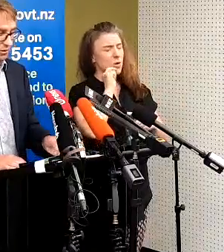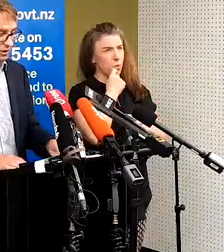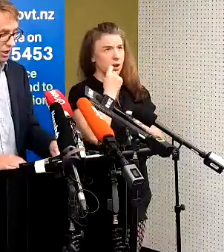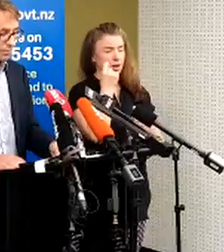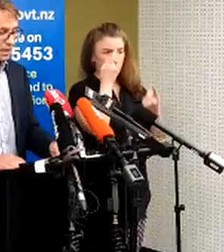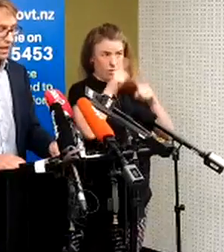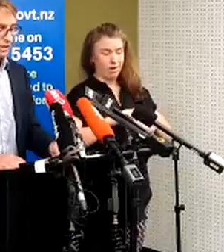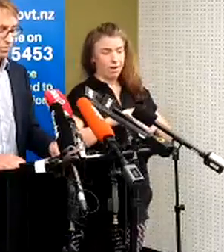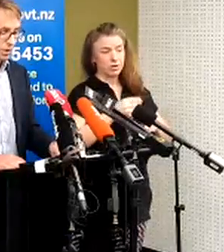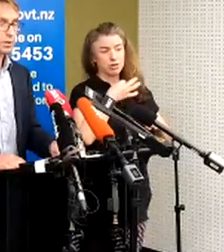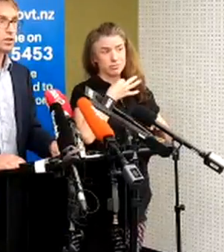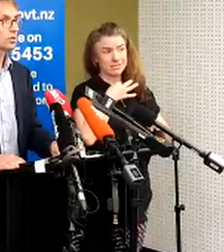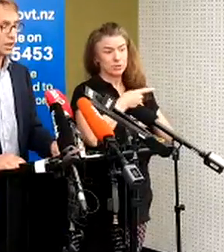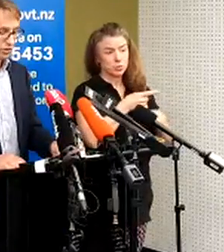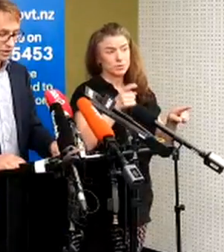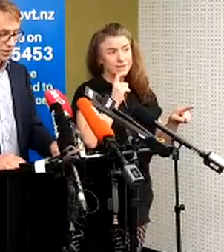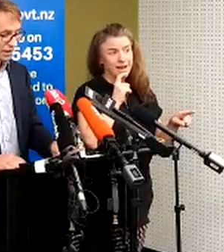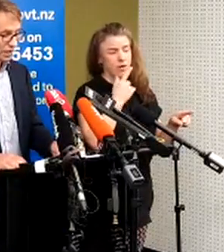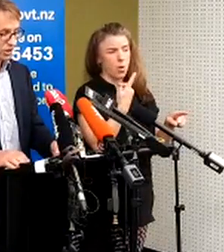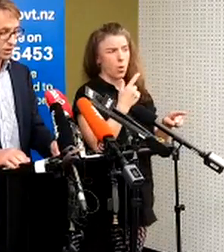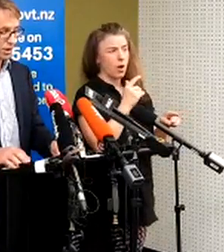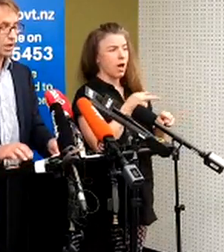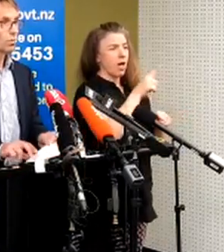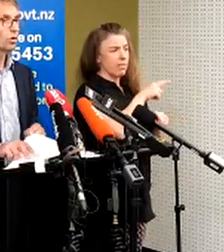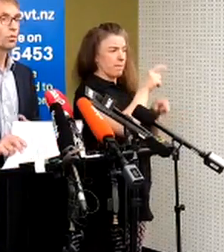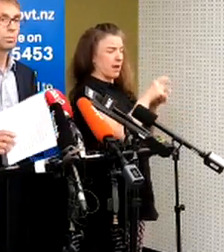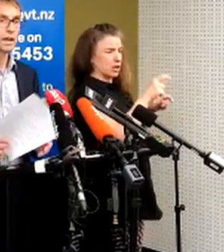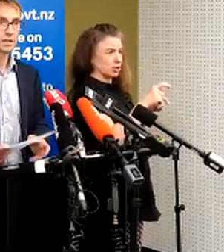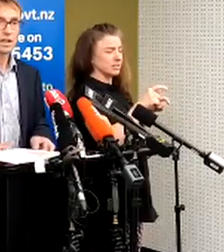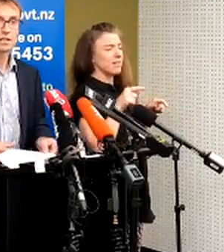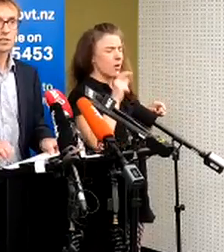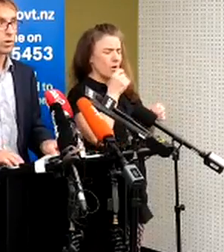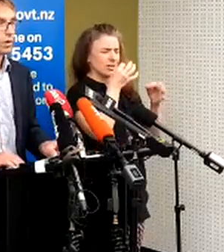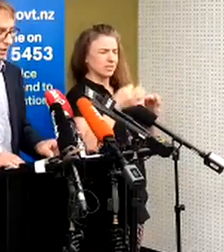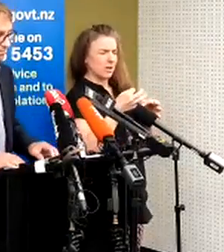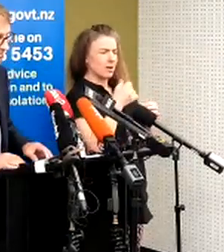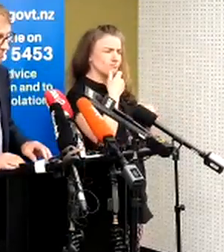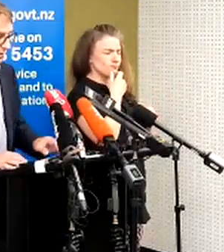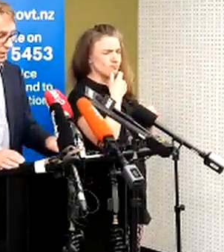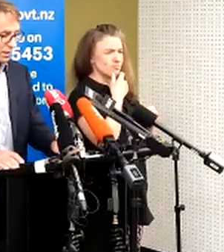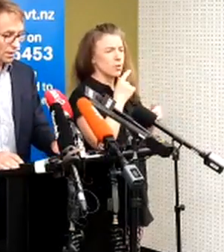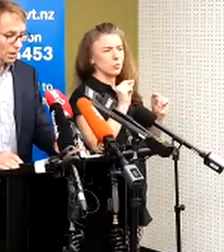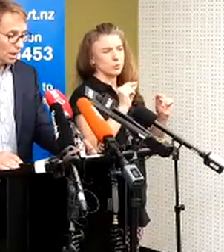at the centre at the time, and appropriate contact tracing and action will be undertaken as required.